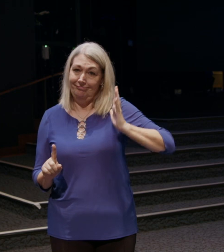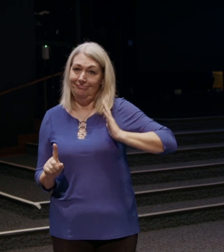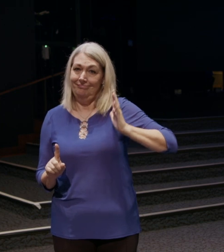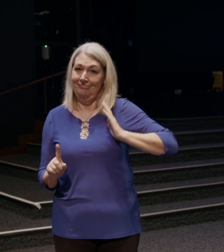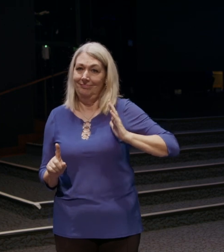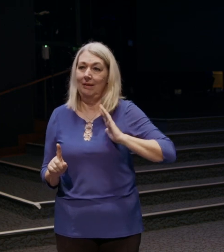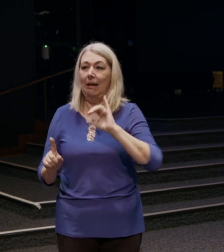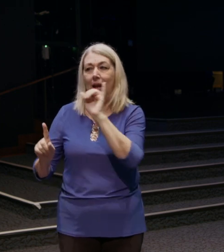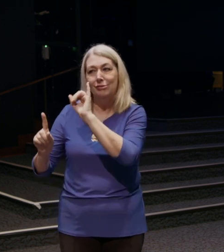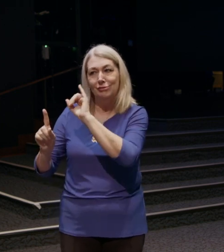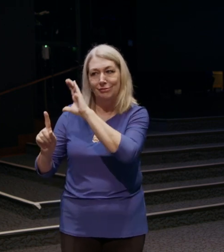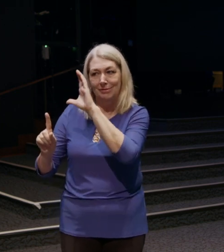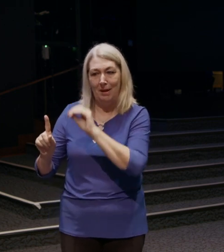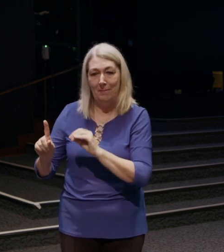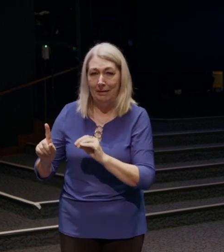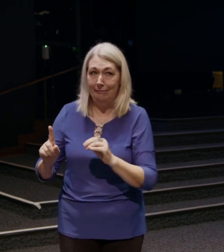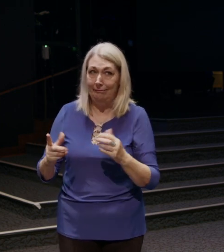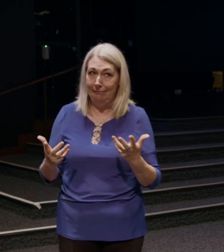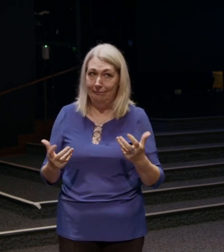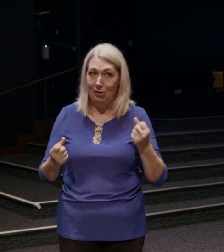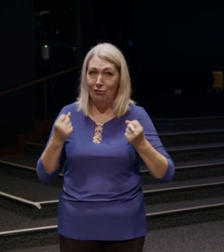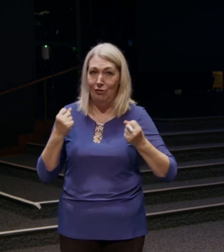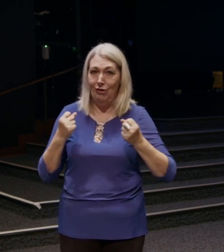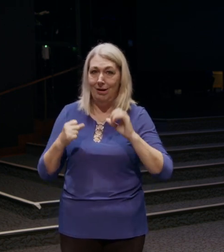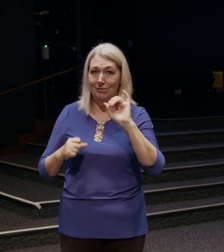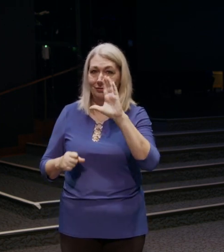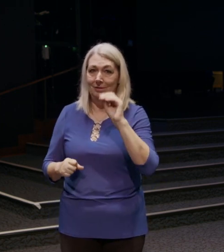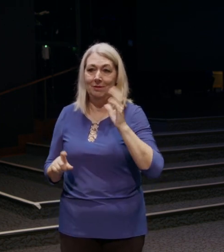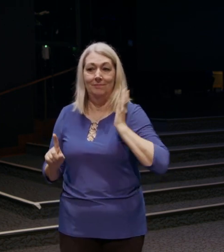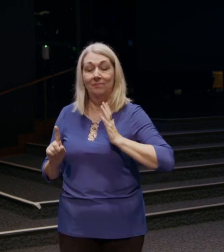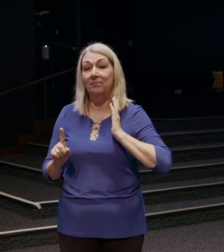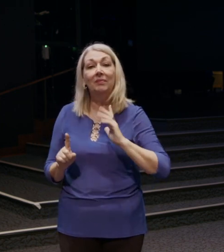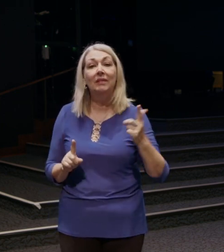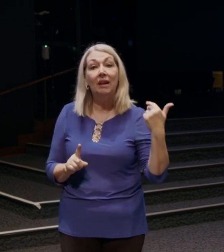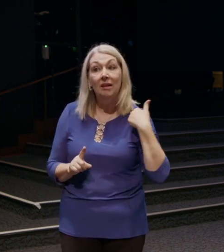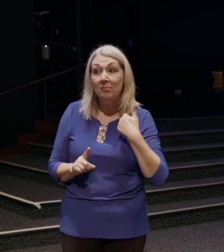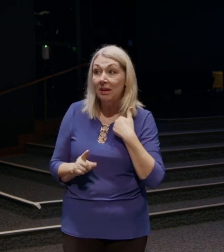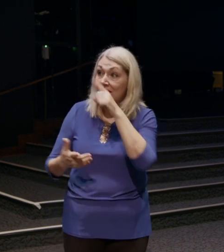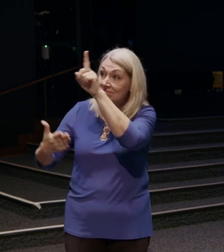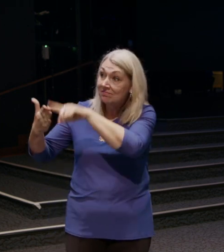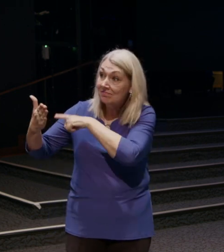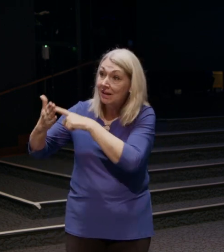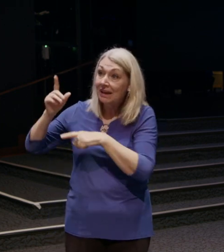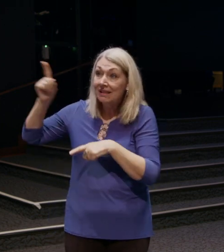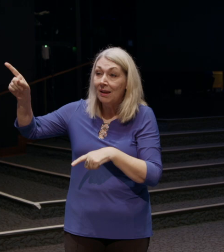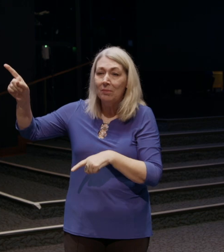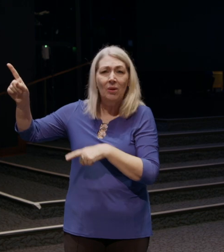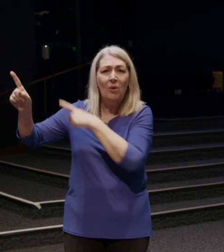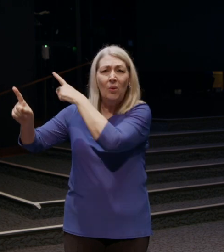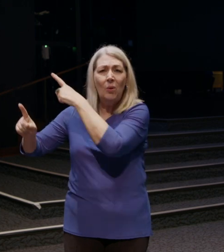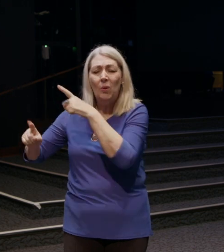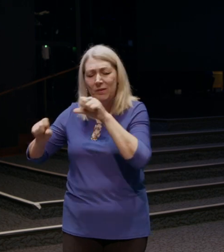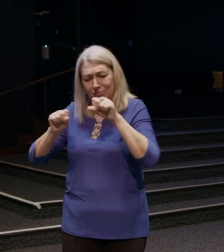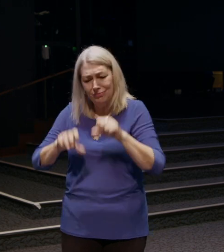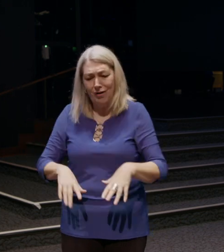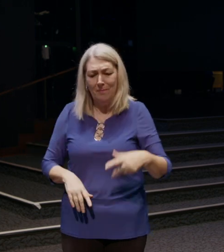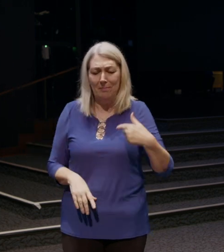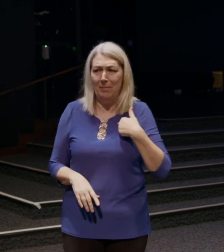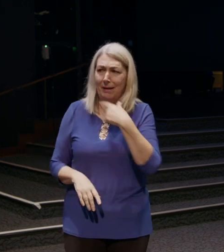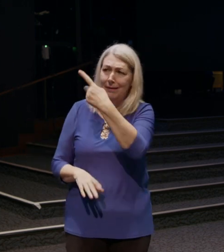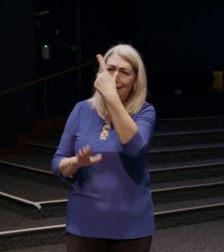automobile insurance company. I didn't drop them. They dropped me.